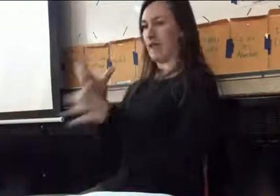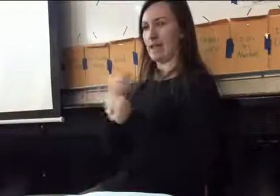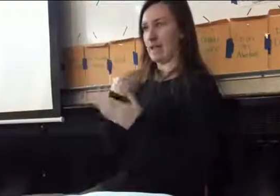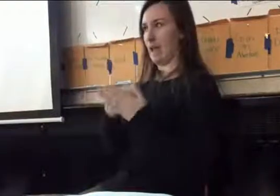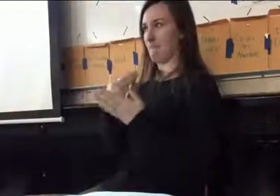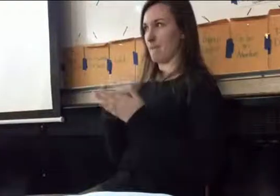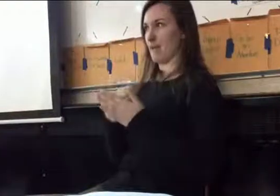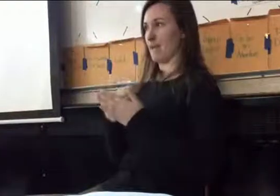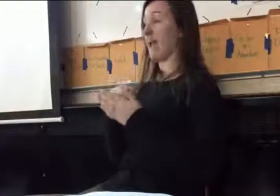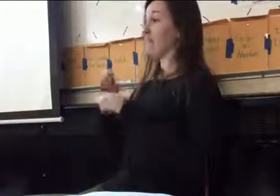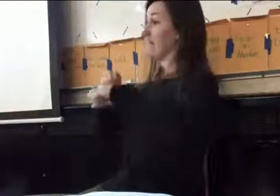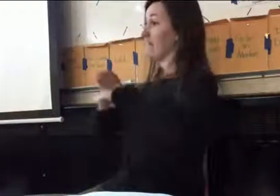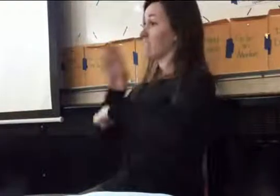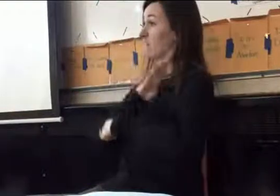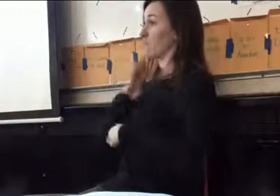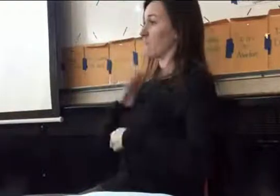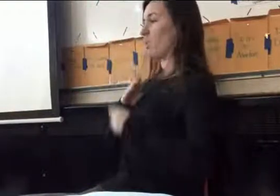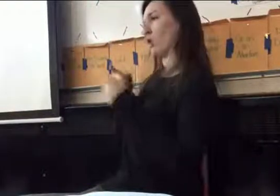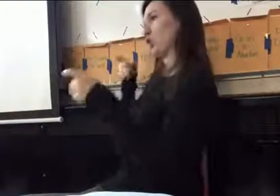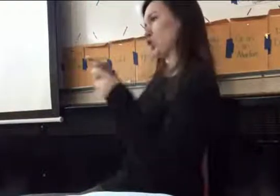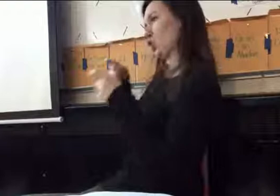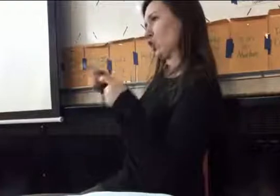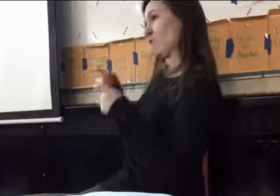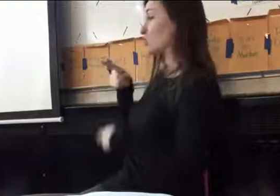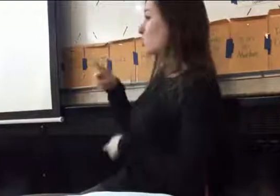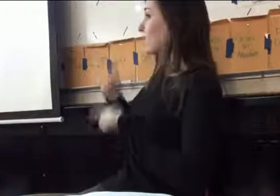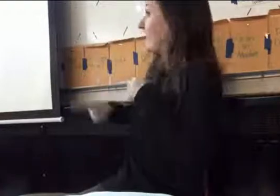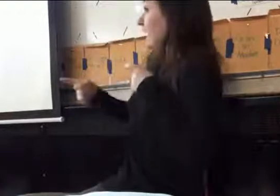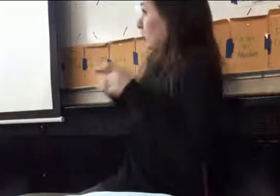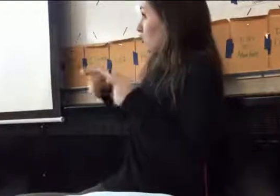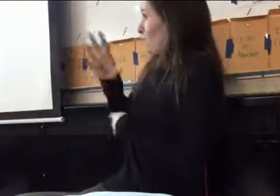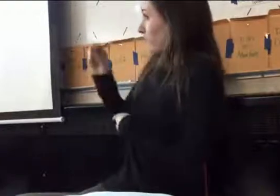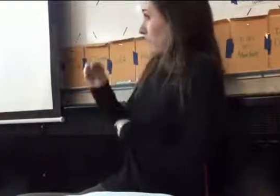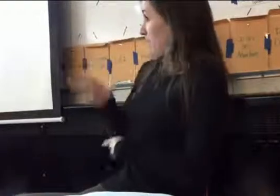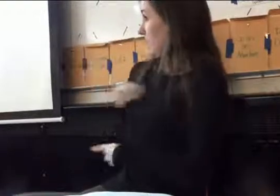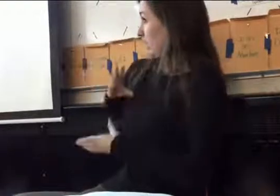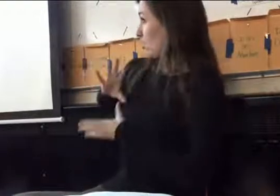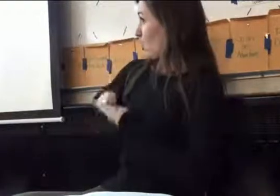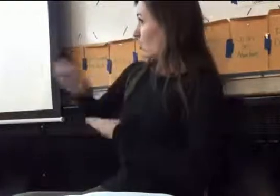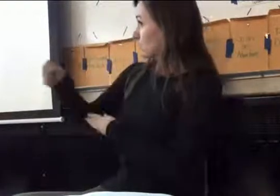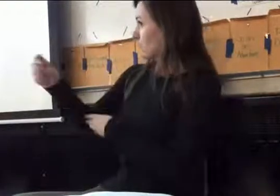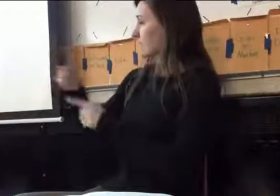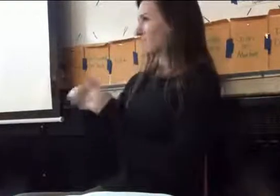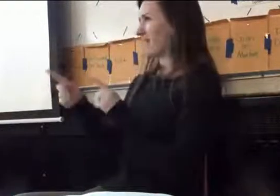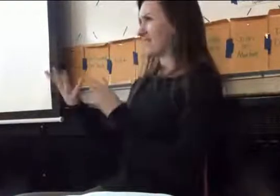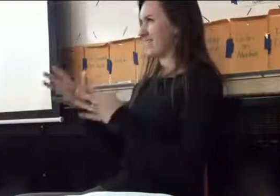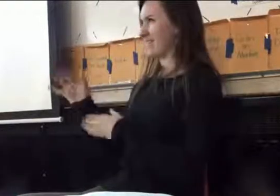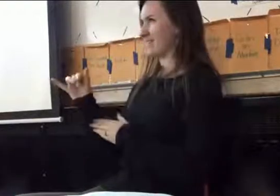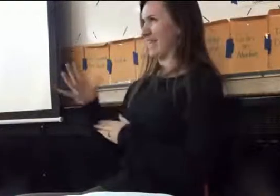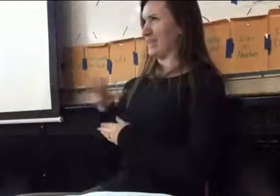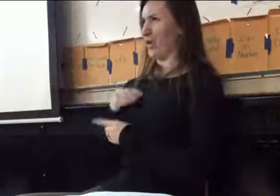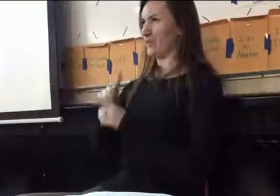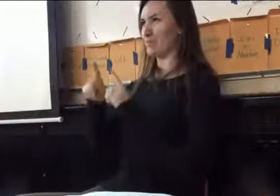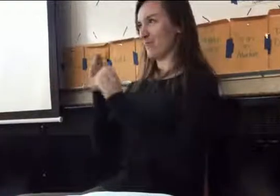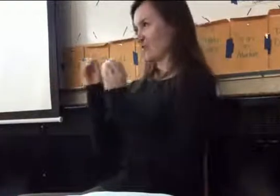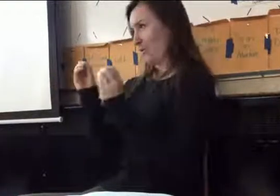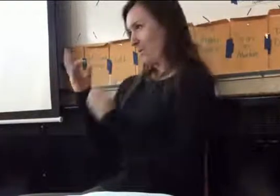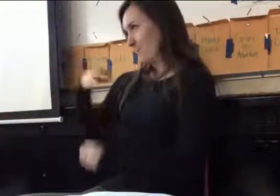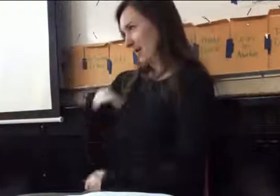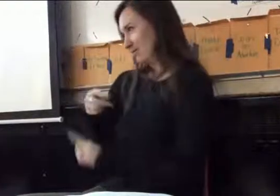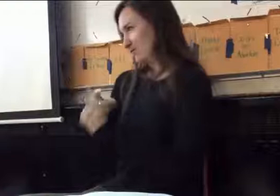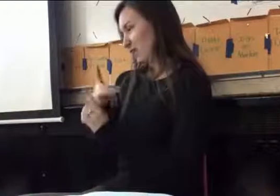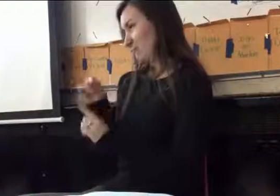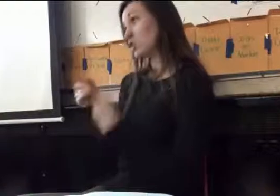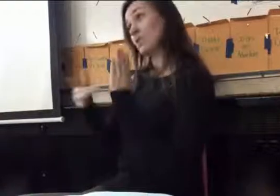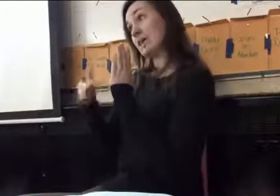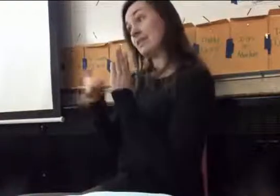what took over it. So he doesn't control it anymore. He owns it, but it's more like he owns it and doesn't receive any benefits from it. Oh, and they